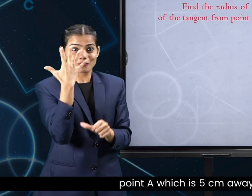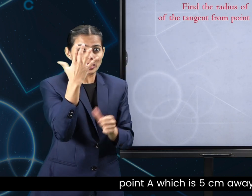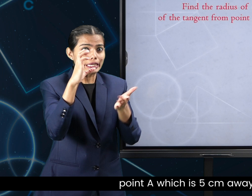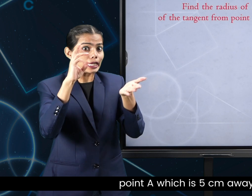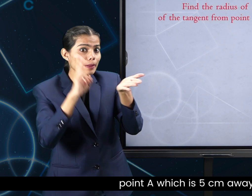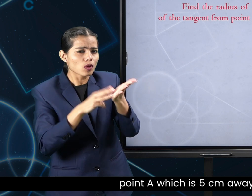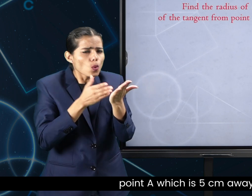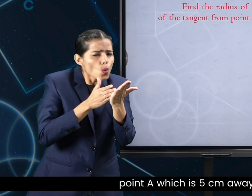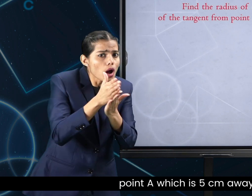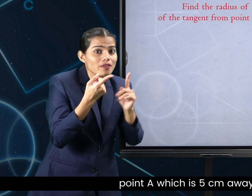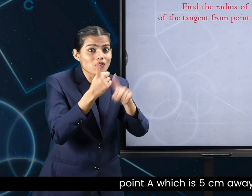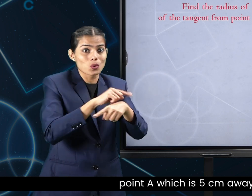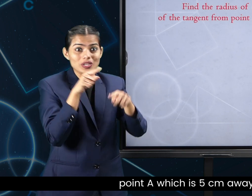cm.